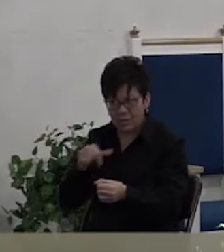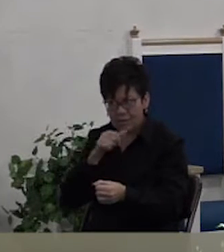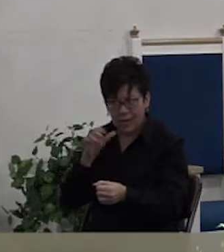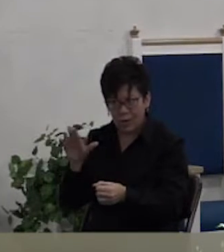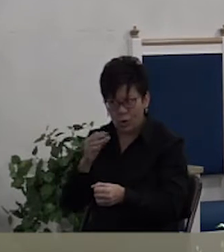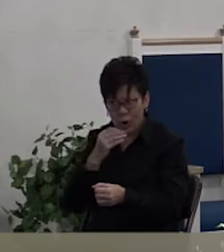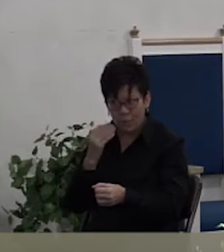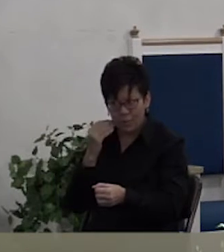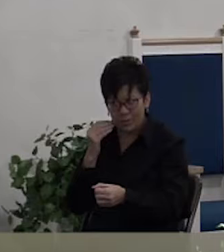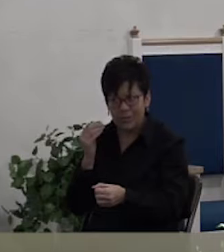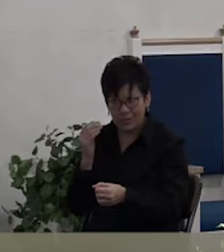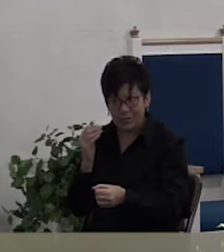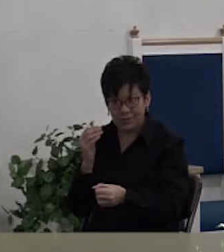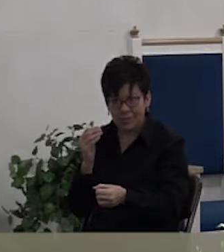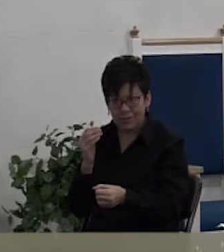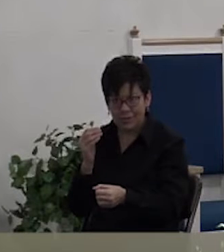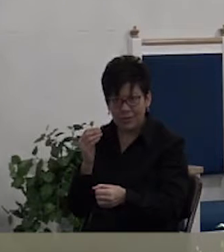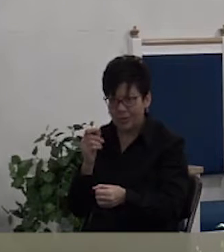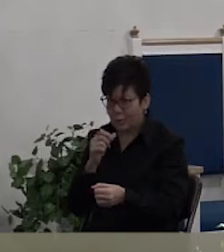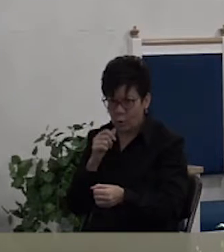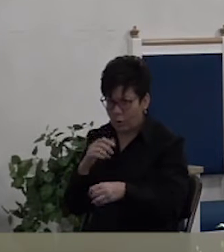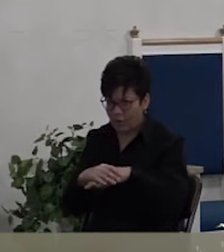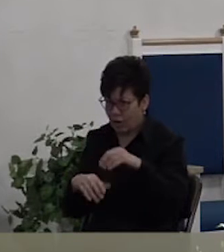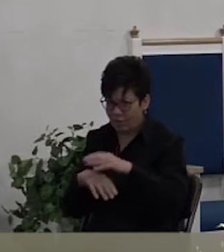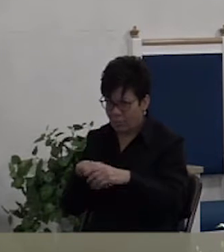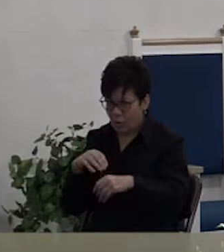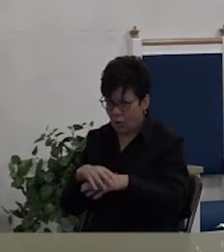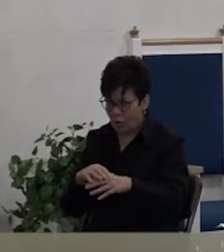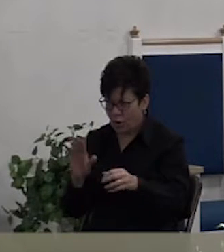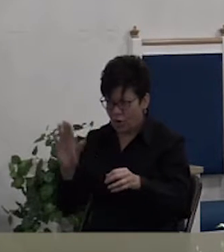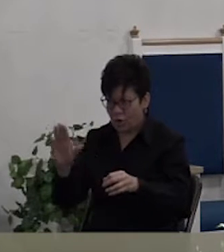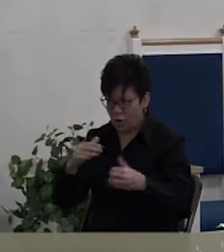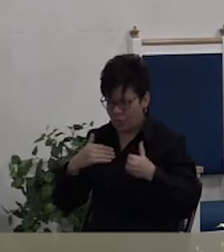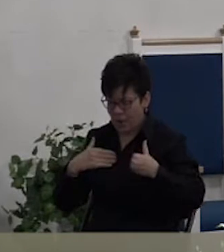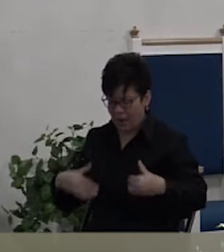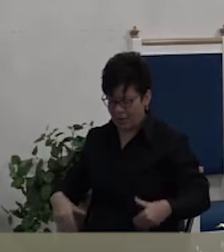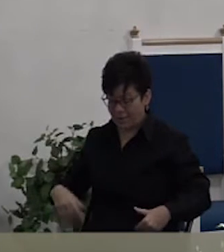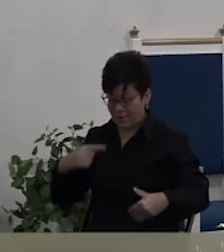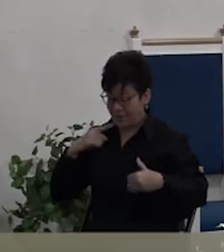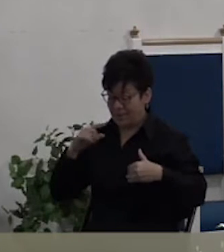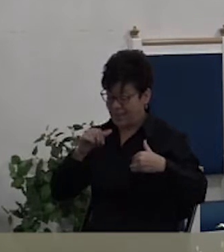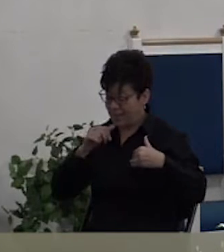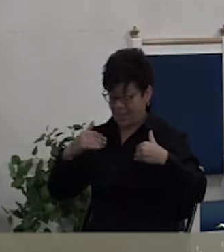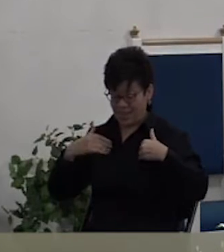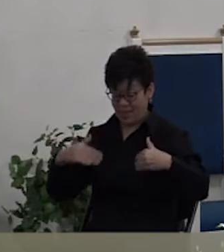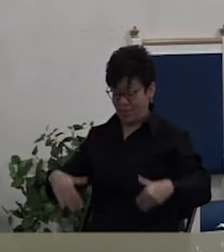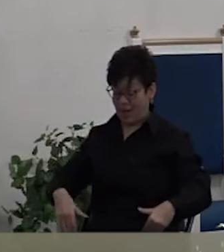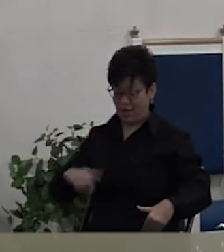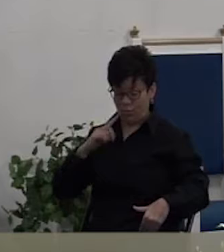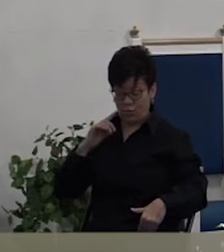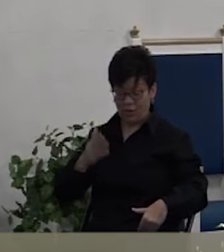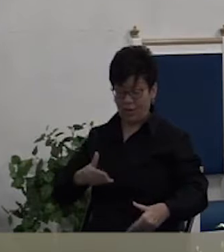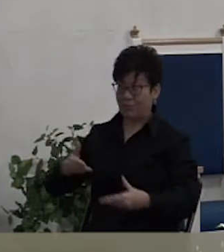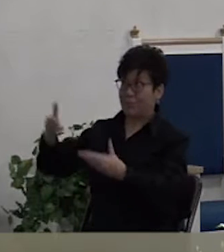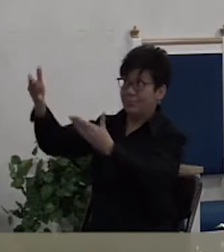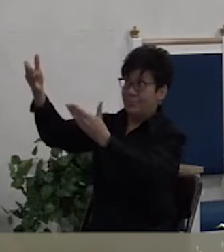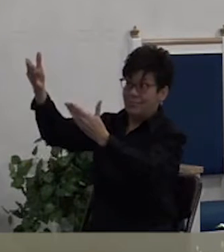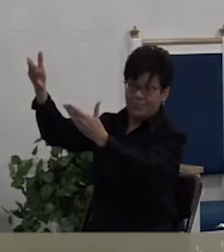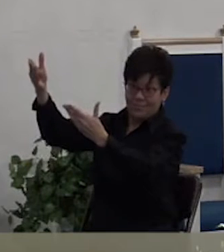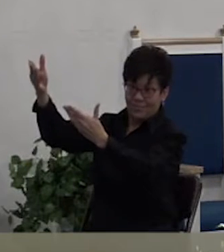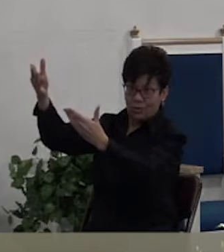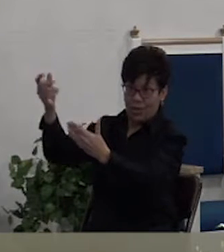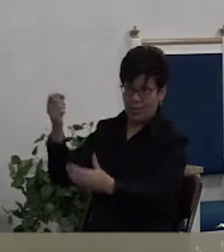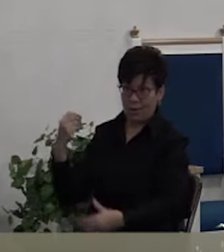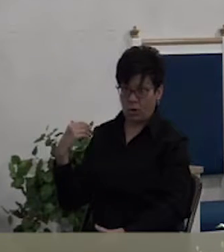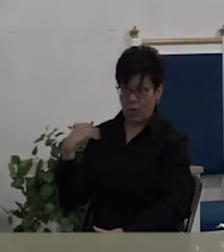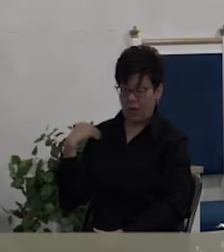home. Don't get too comfortable in this body, because this ain't the body that you're going to always have. Just a little nudge